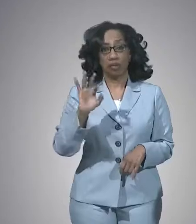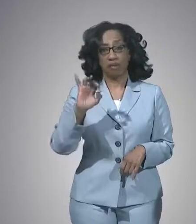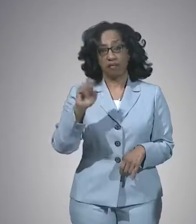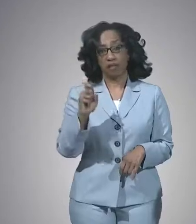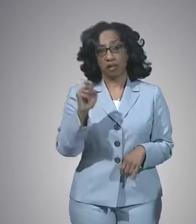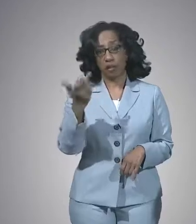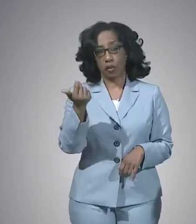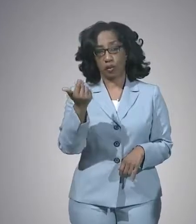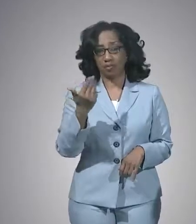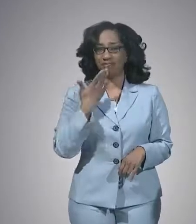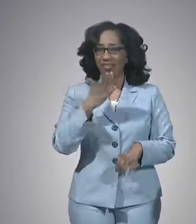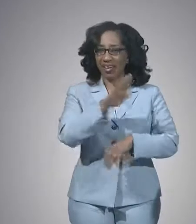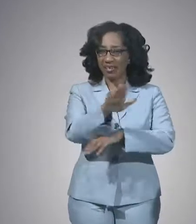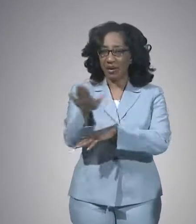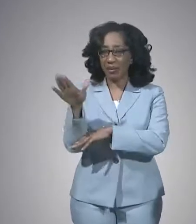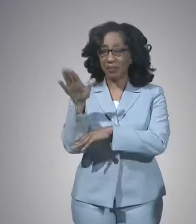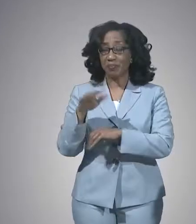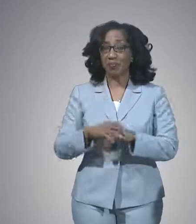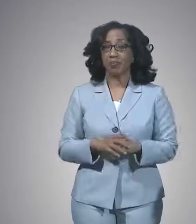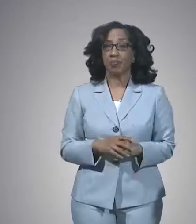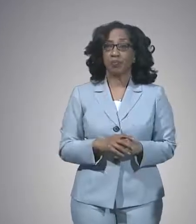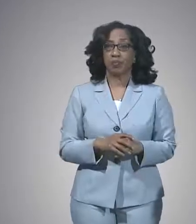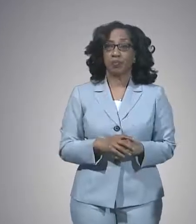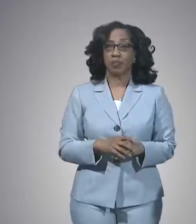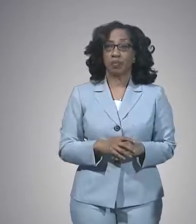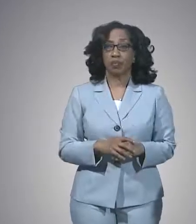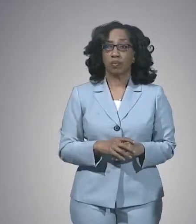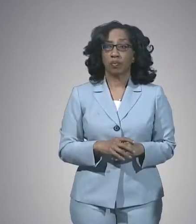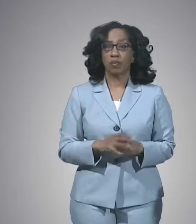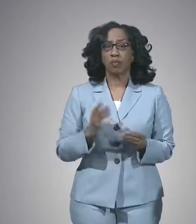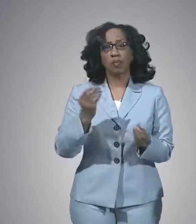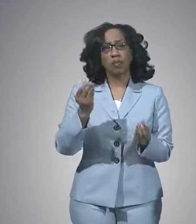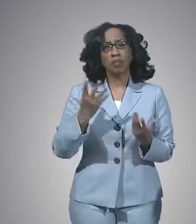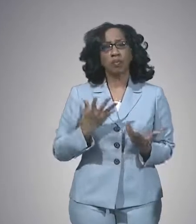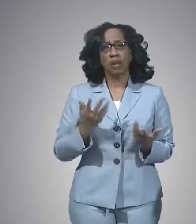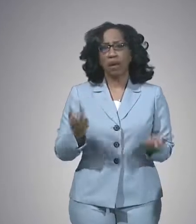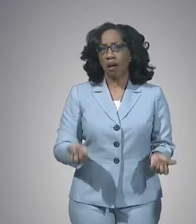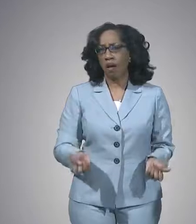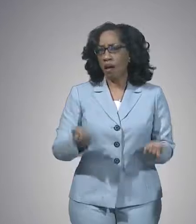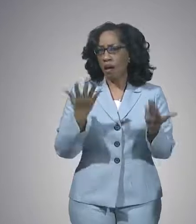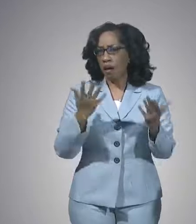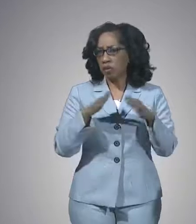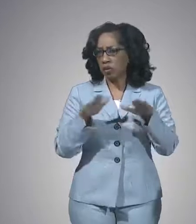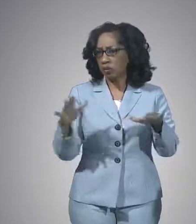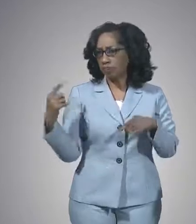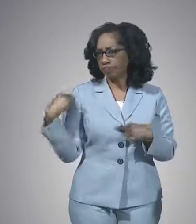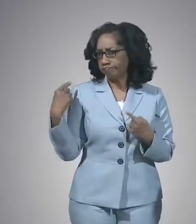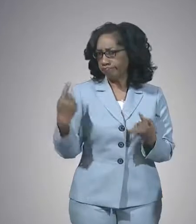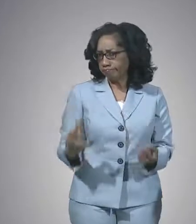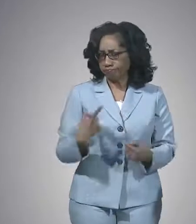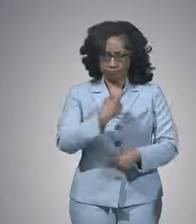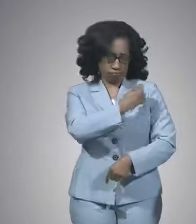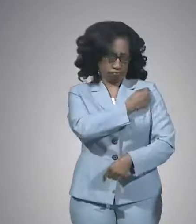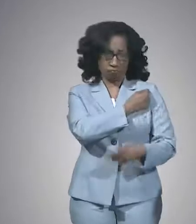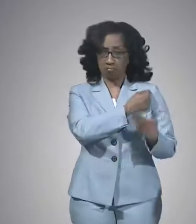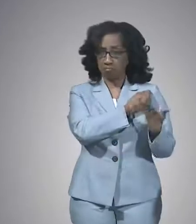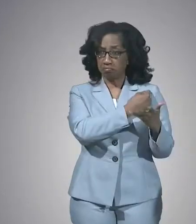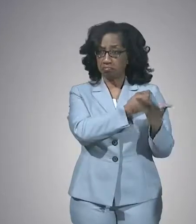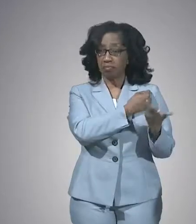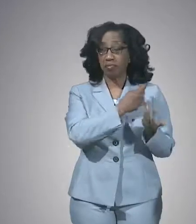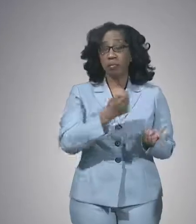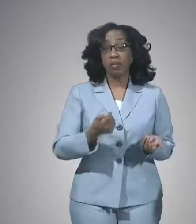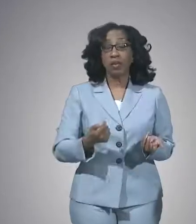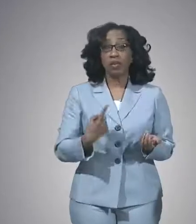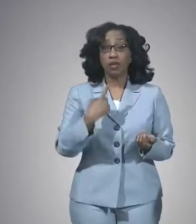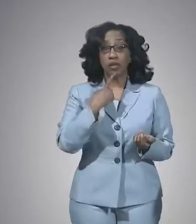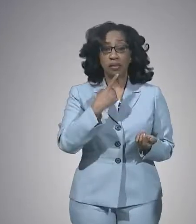Good afternoon, everybody. I wanted to see if there was a update on how many children have been vaccinated up to this point, since you mentioned that that is